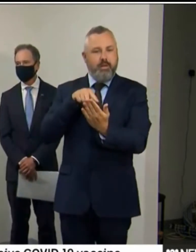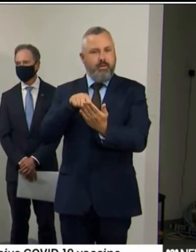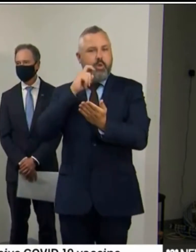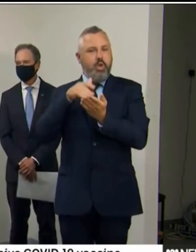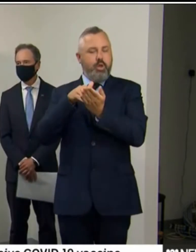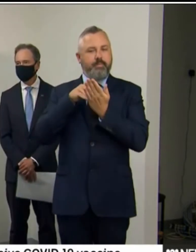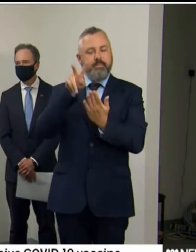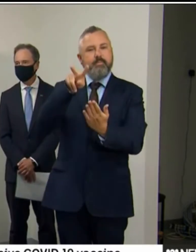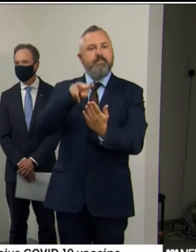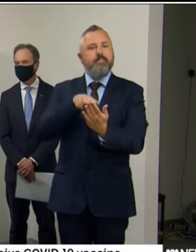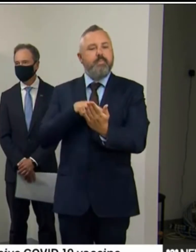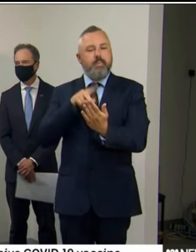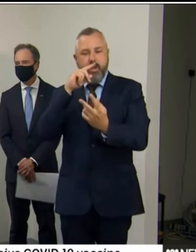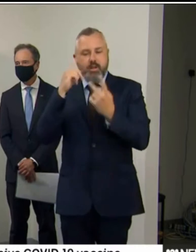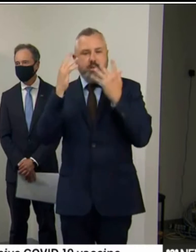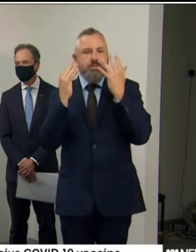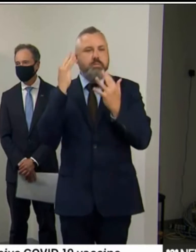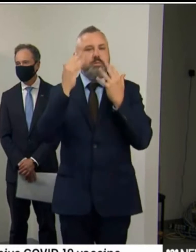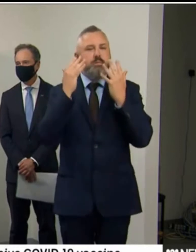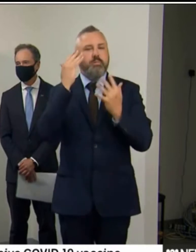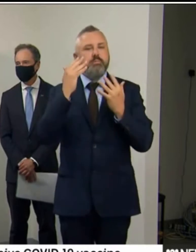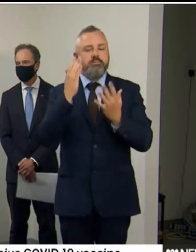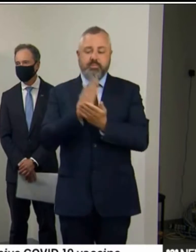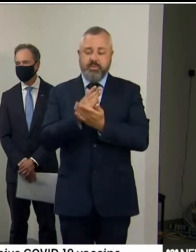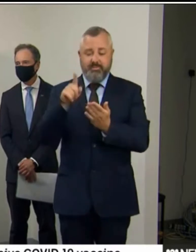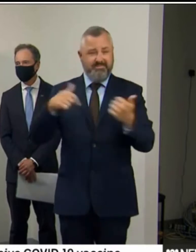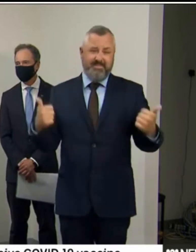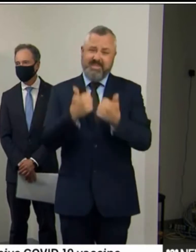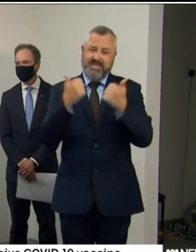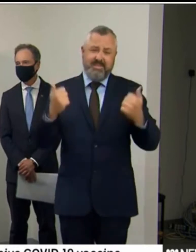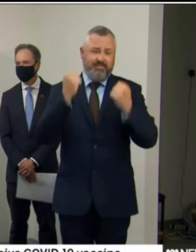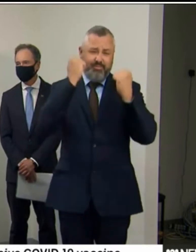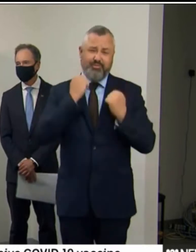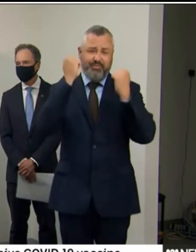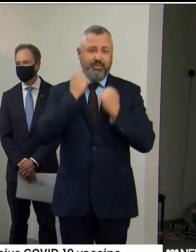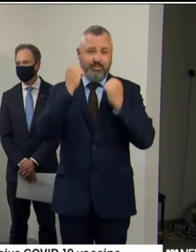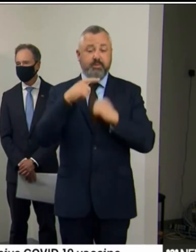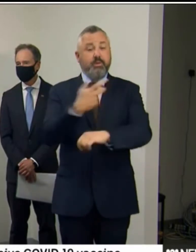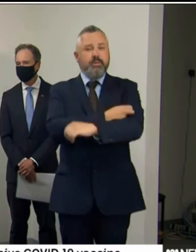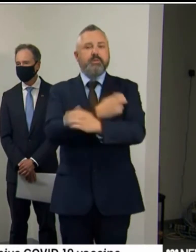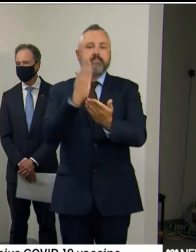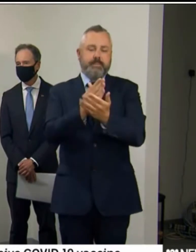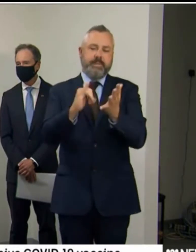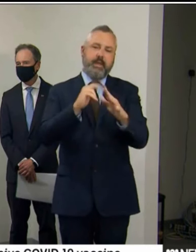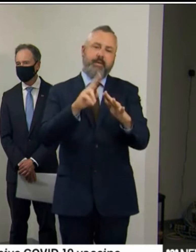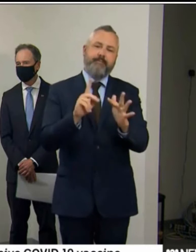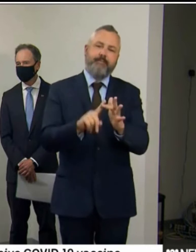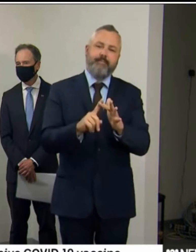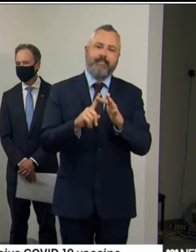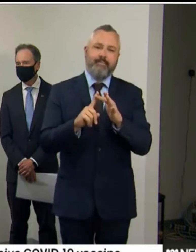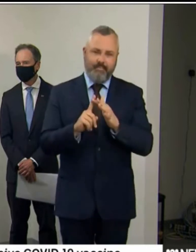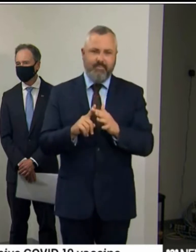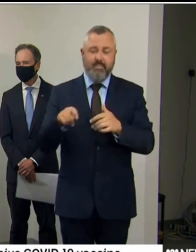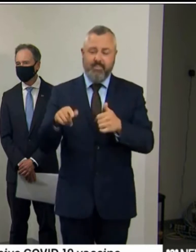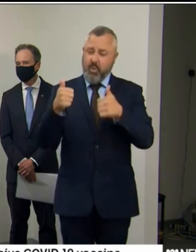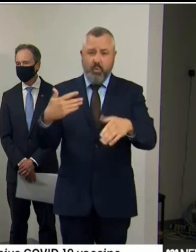find the overwhelming evidence that this vaccine is safe and it's effective, and here in